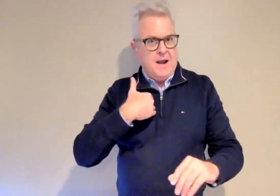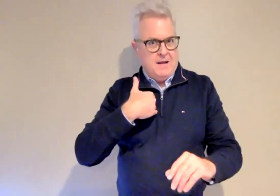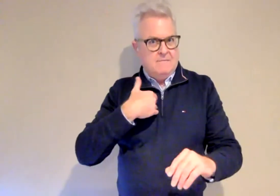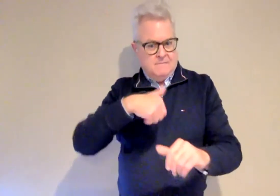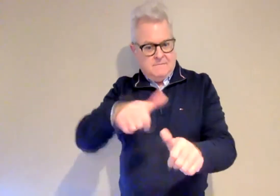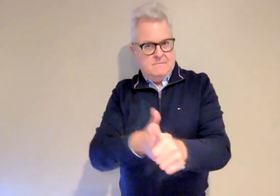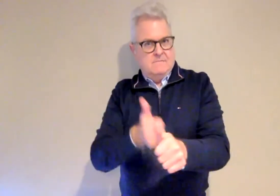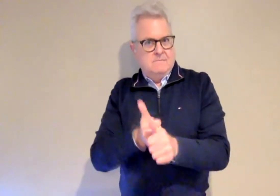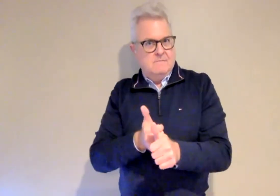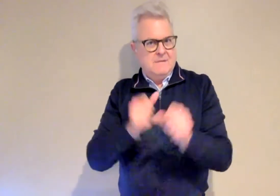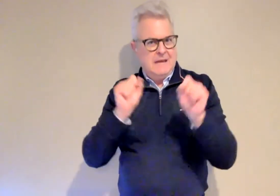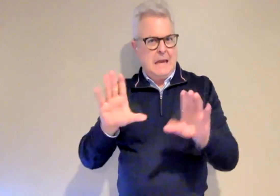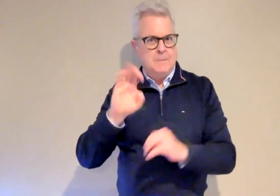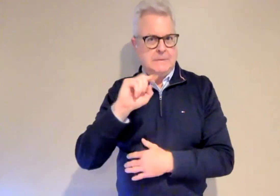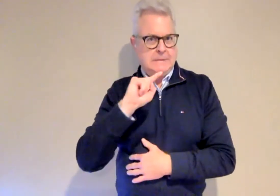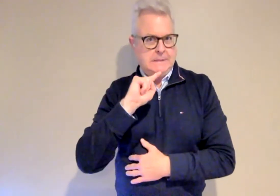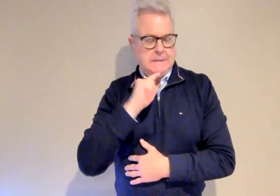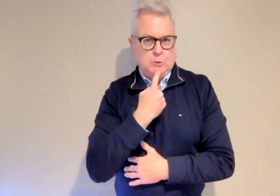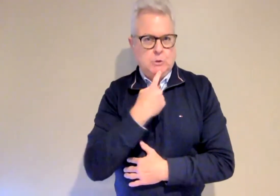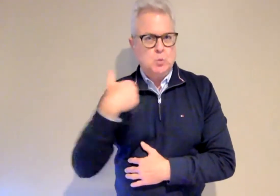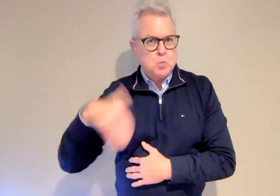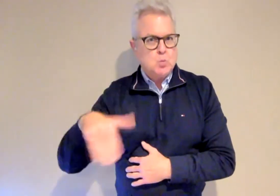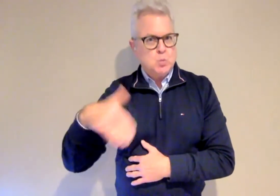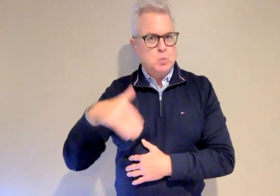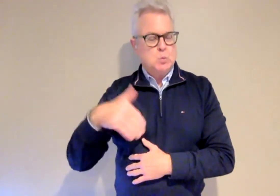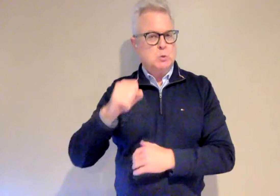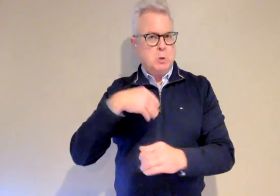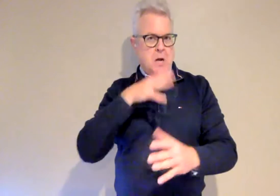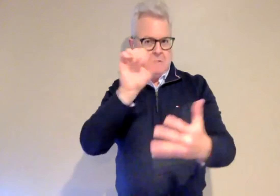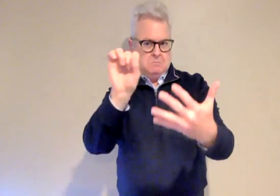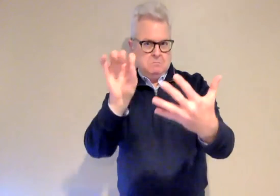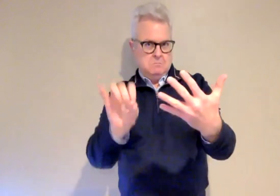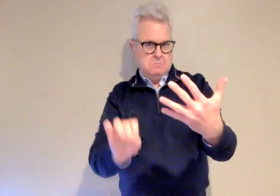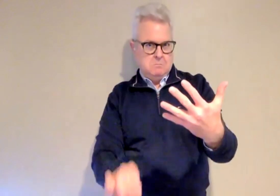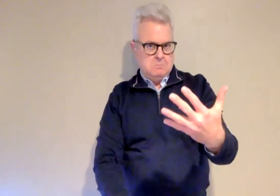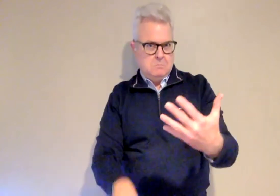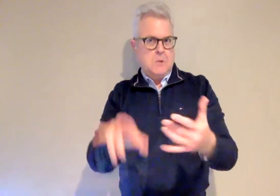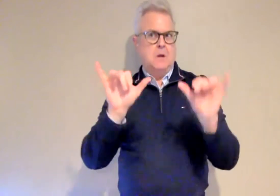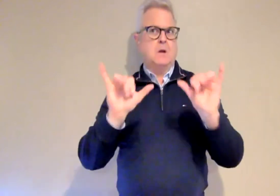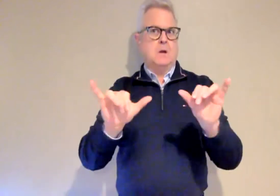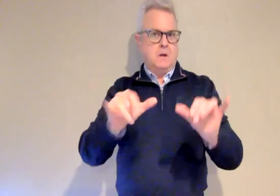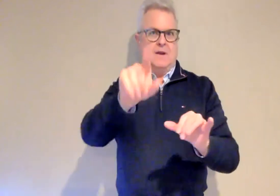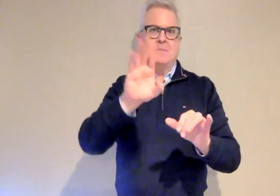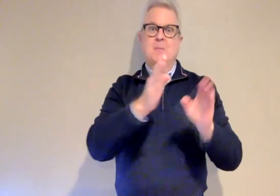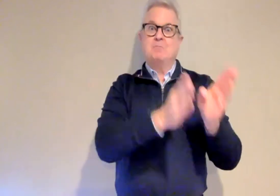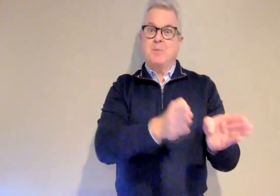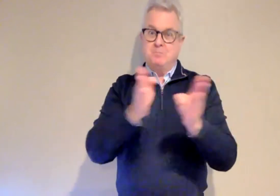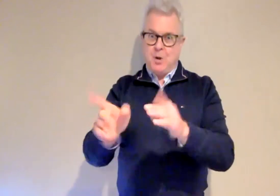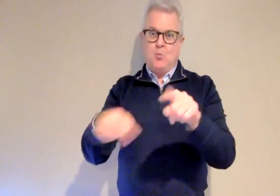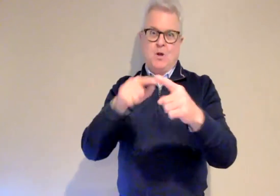being not so important, but make no mistake about it. It does have serious consequences. And I like to share